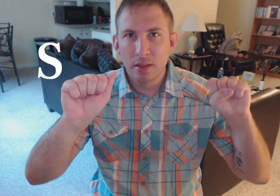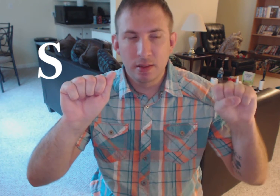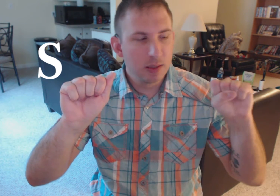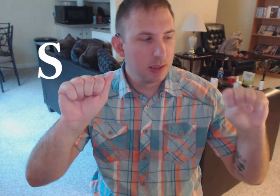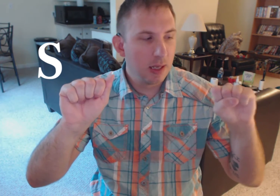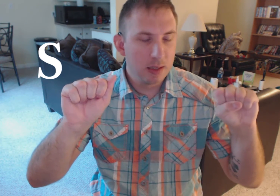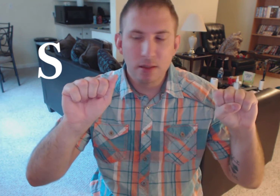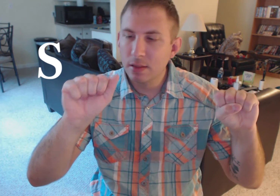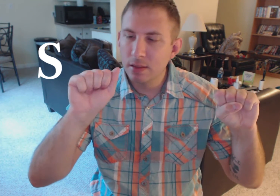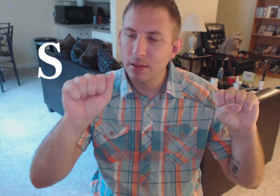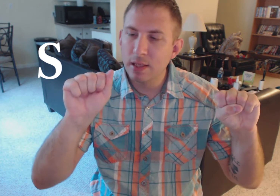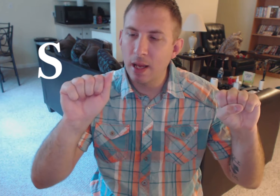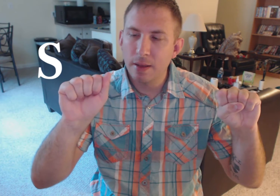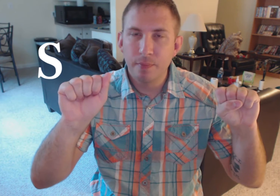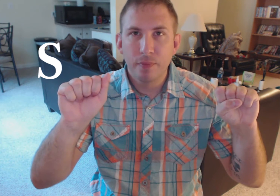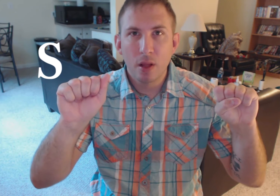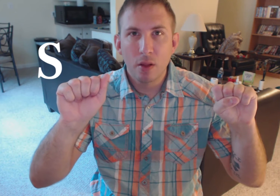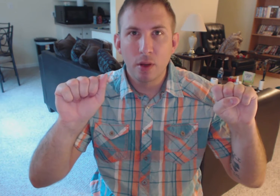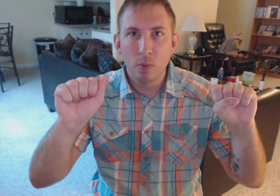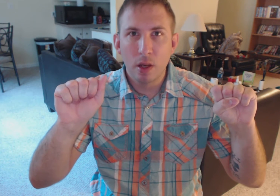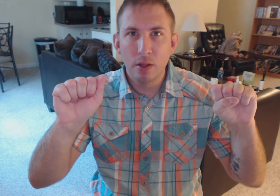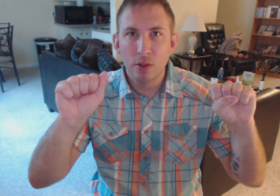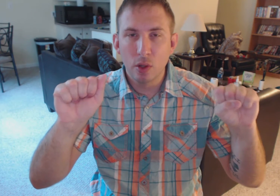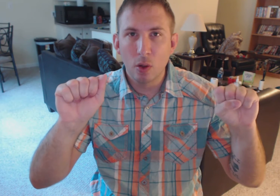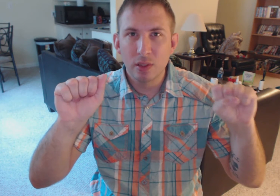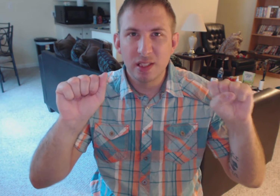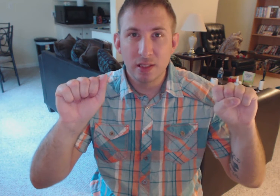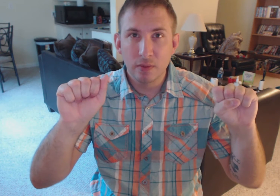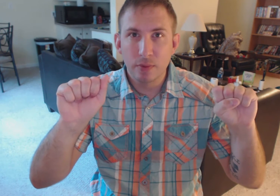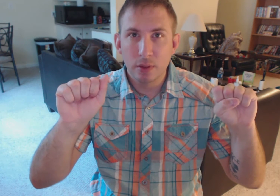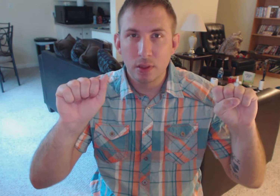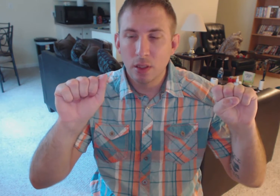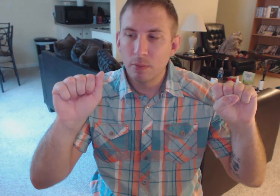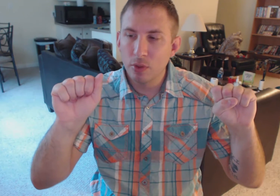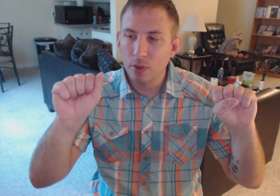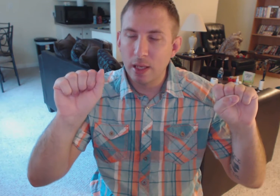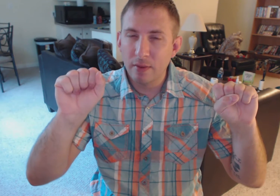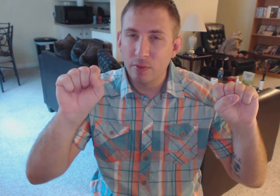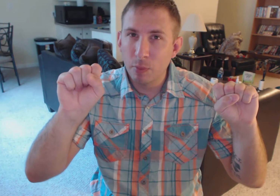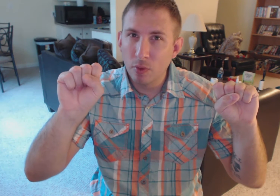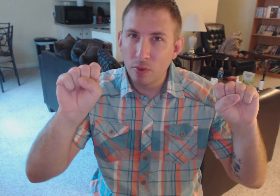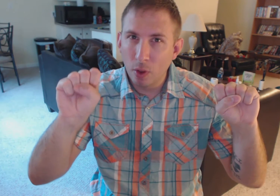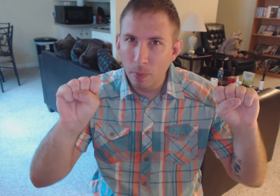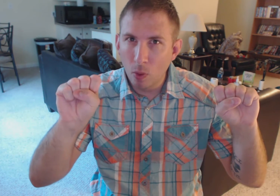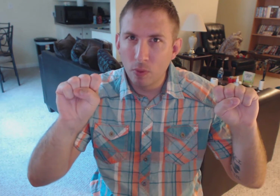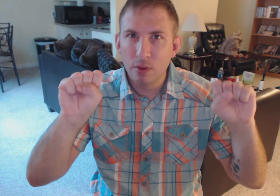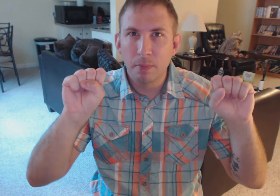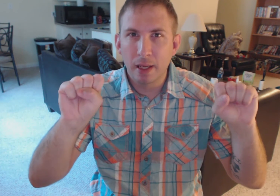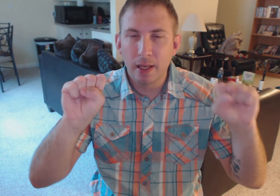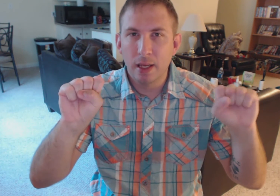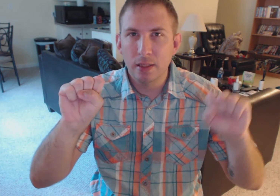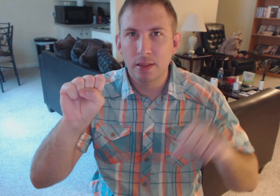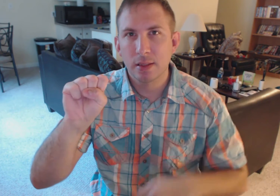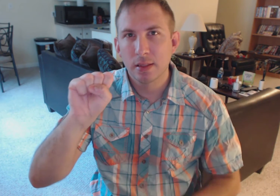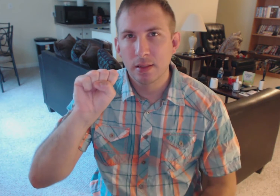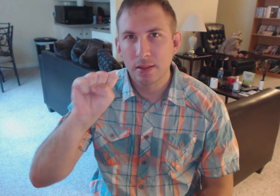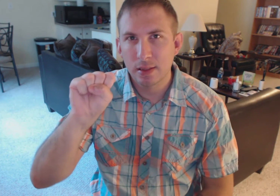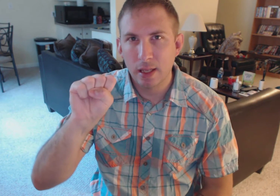This is S, this is A. That way you notice the difference. But you're going to have to move the thumb over to make an S. It's